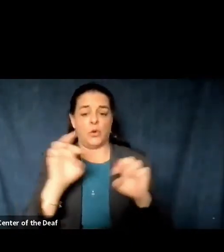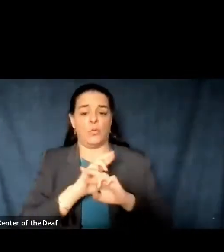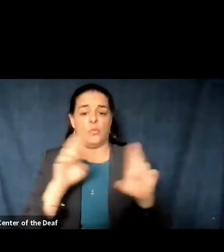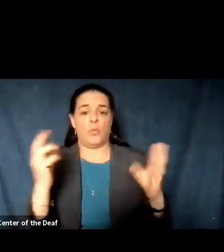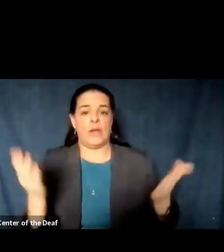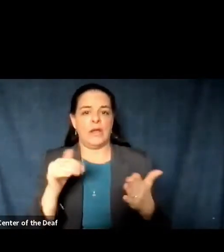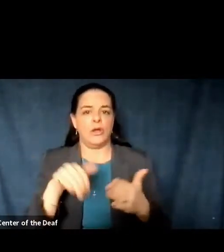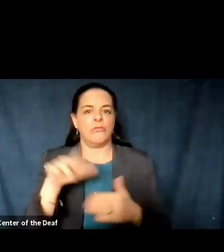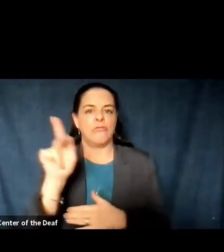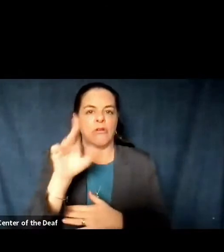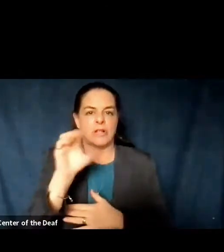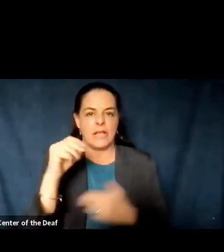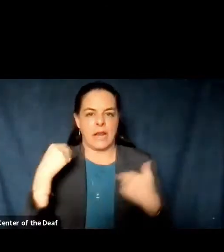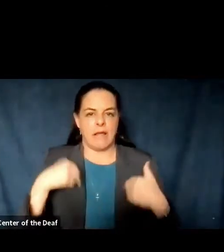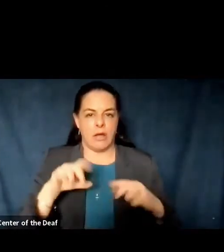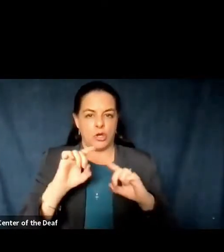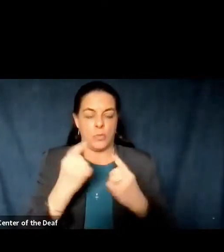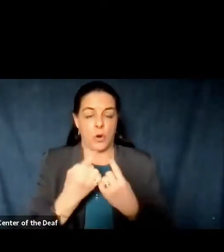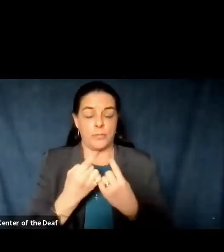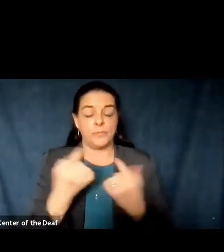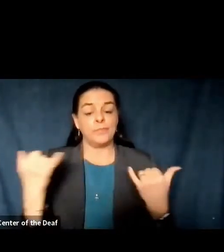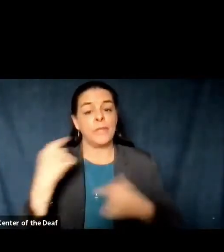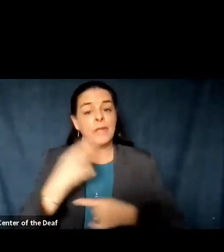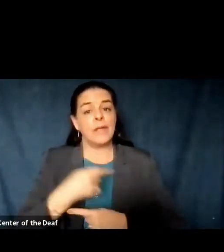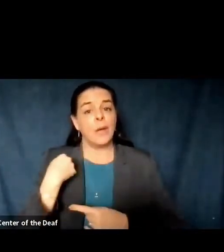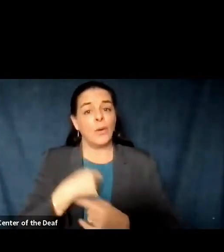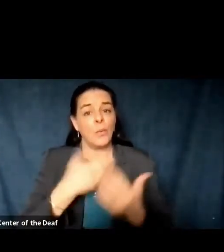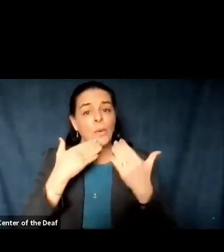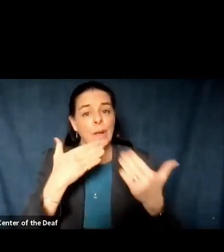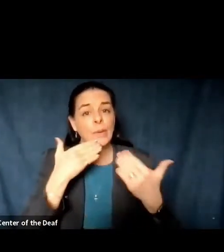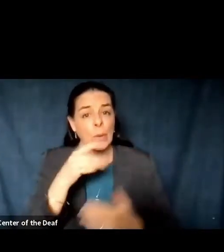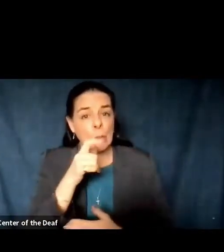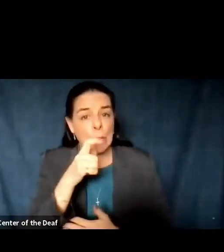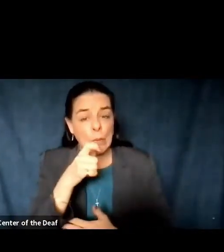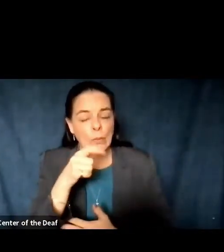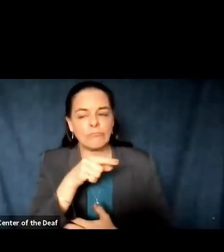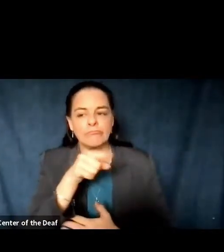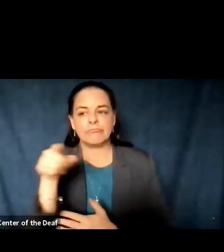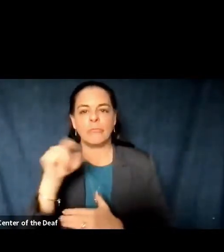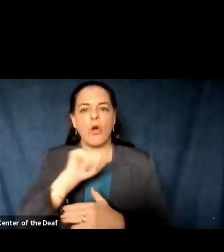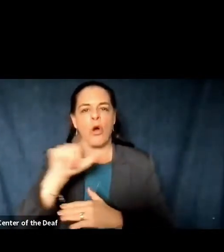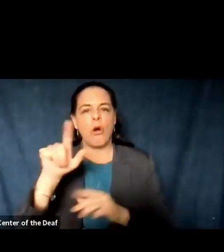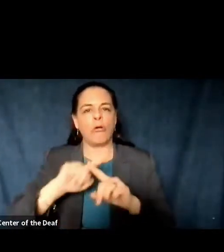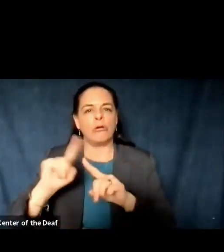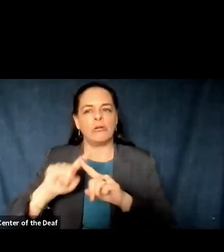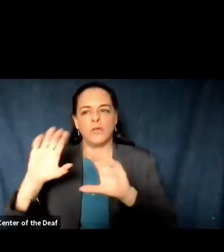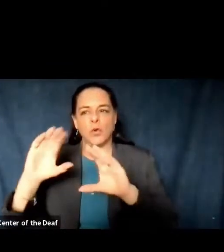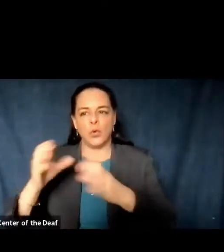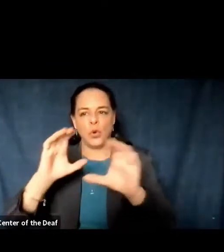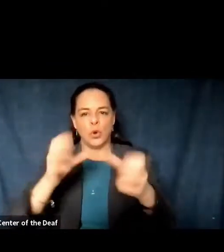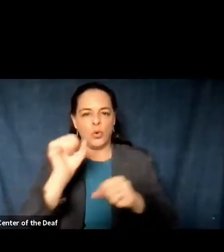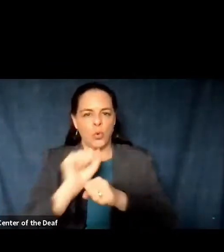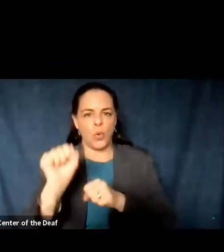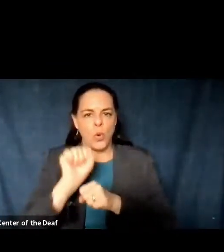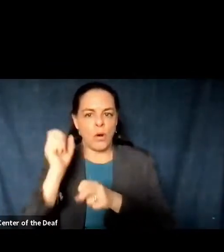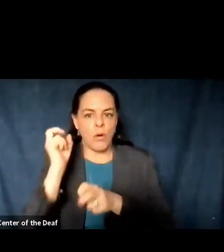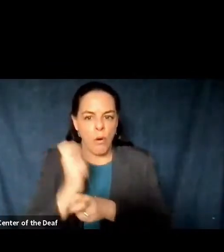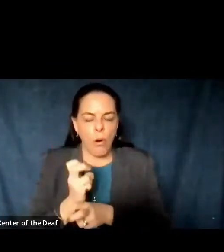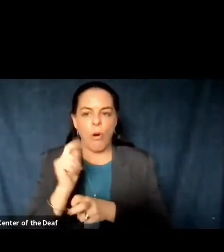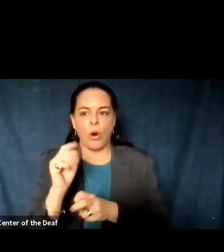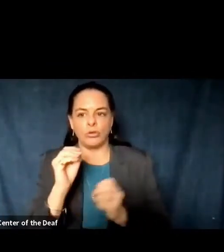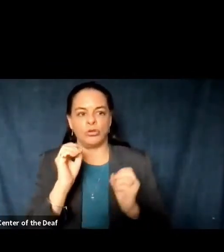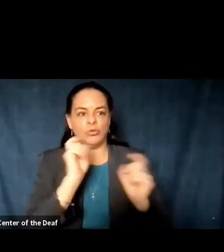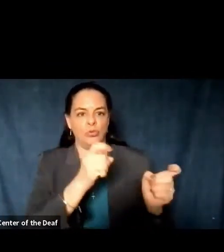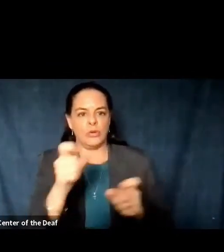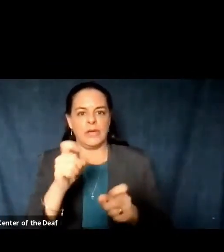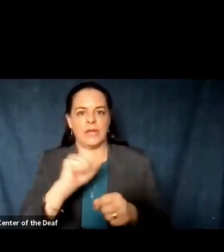Department. Our moment of gratitude today is dedicated to all the groups working diligently to get vaccine into our